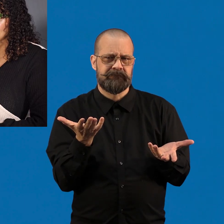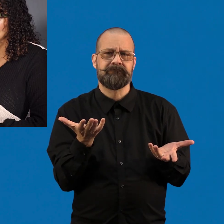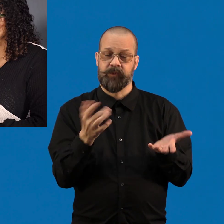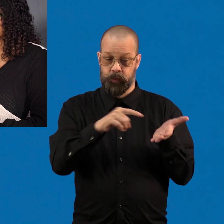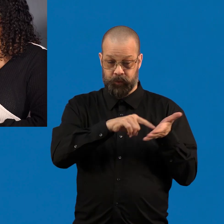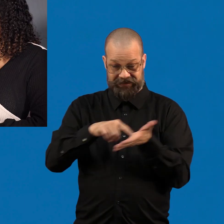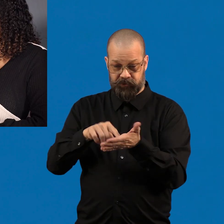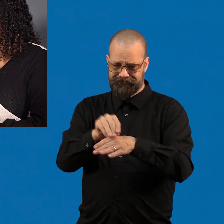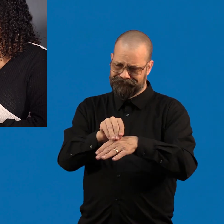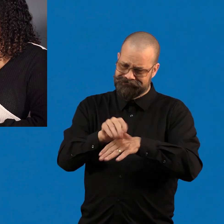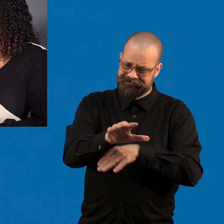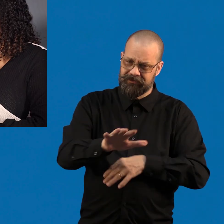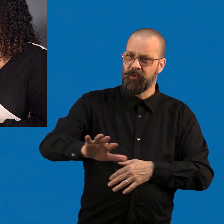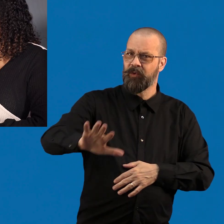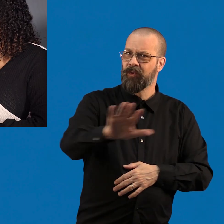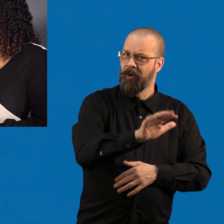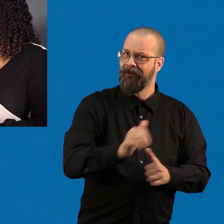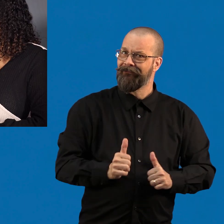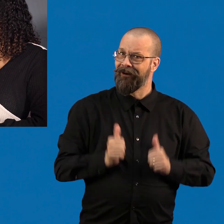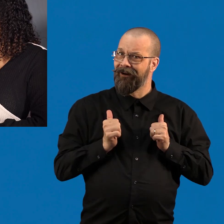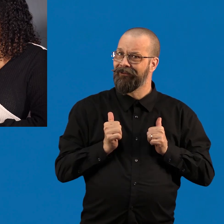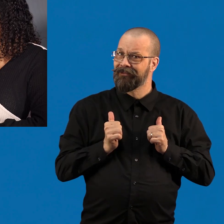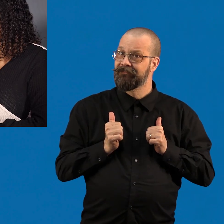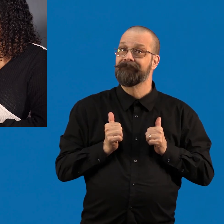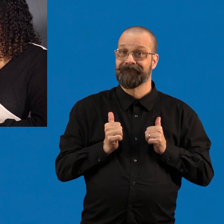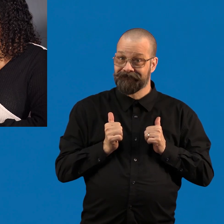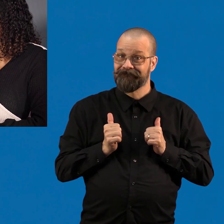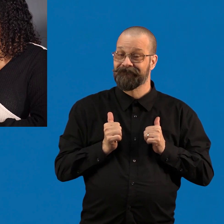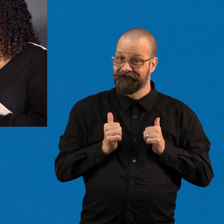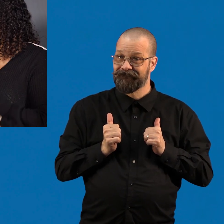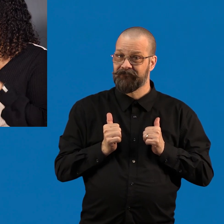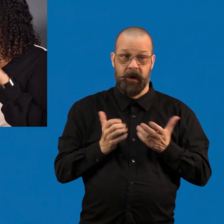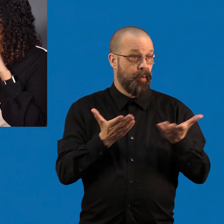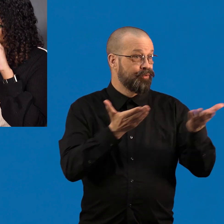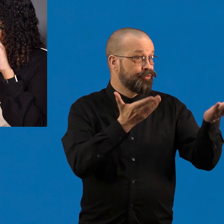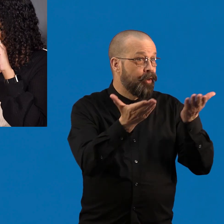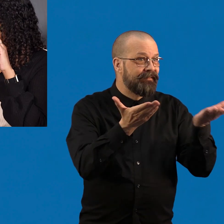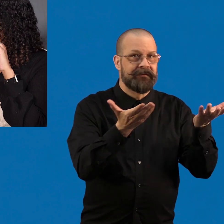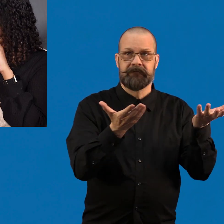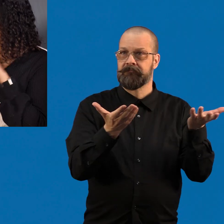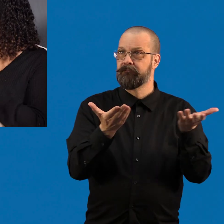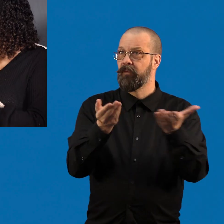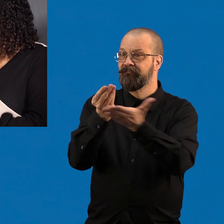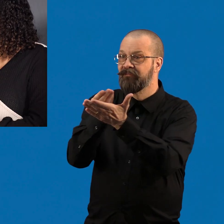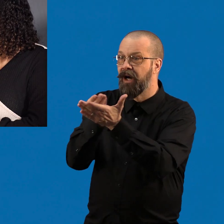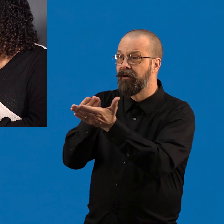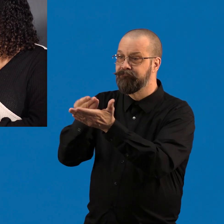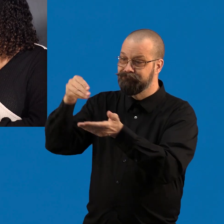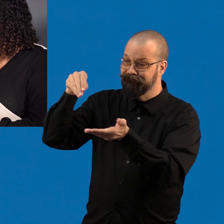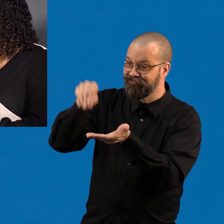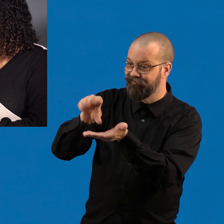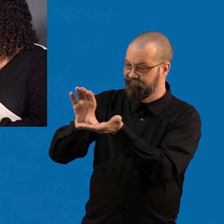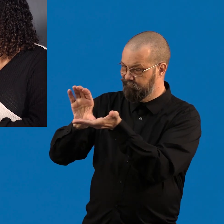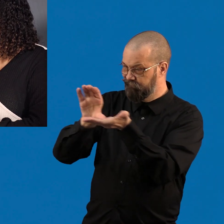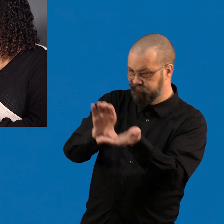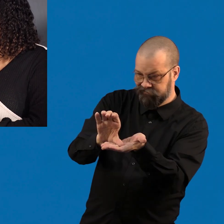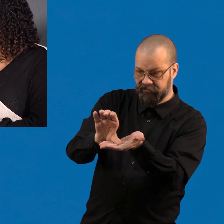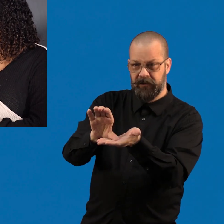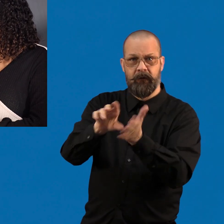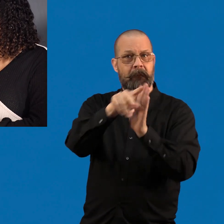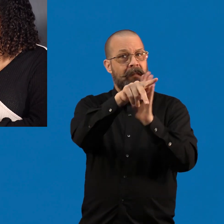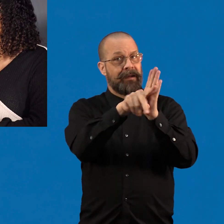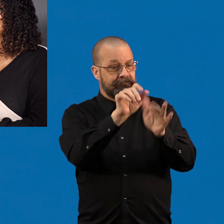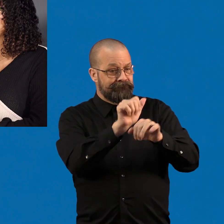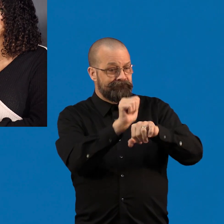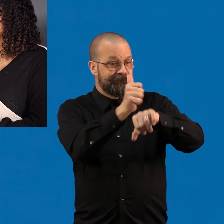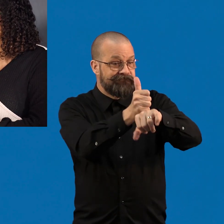shapes everyday life whether we realize it or not. It affects what services exist and what funding communities receive, what